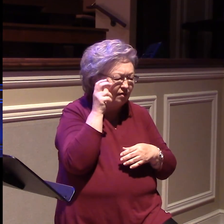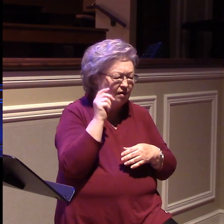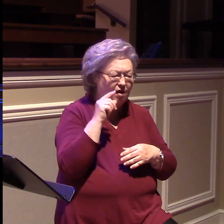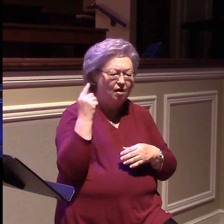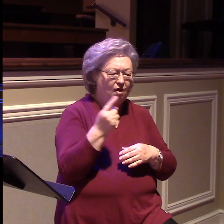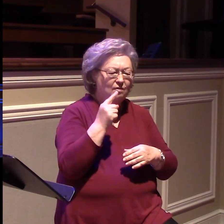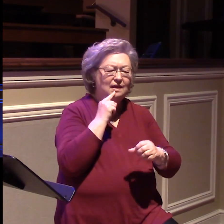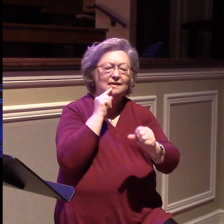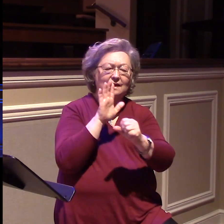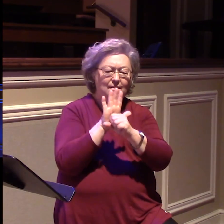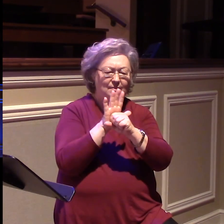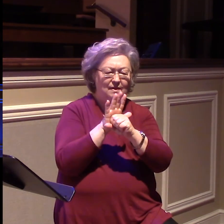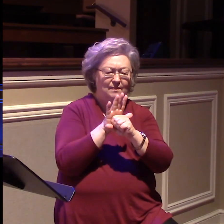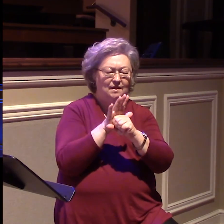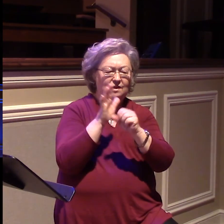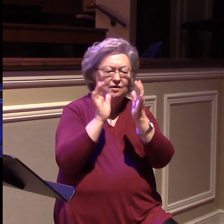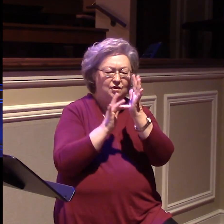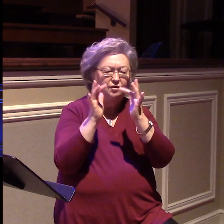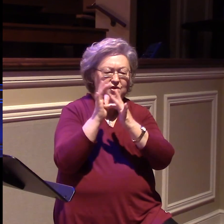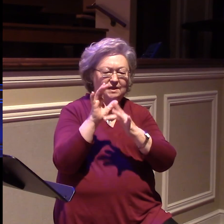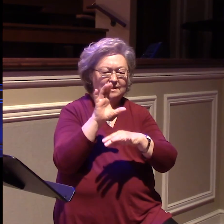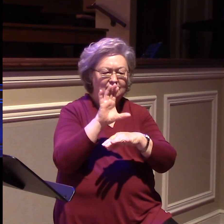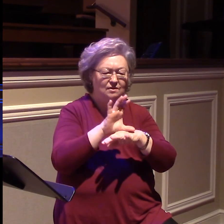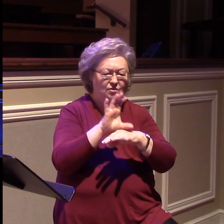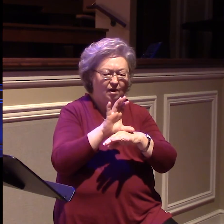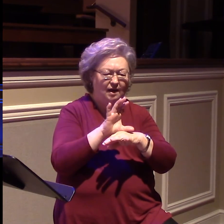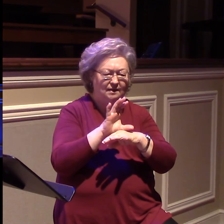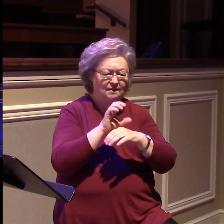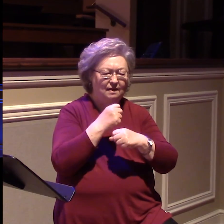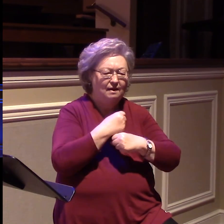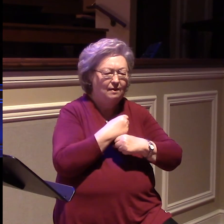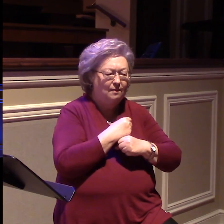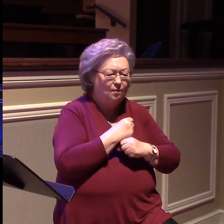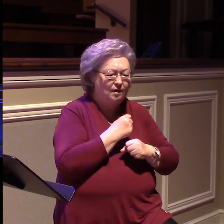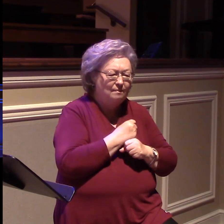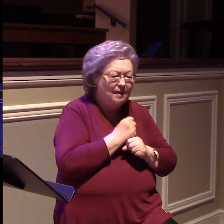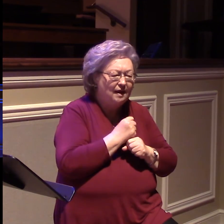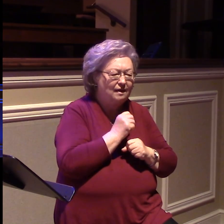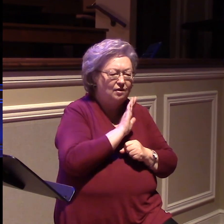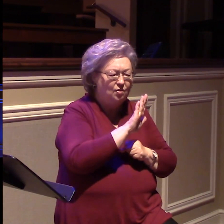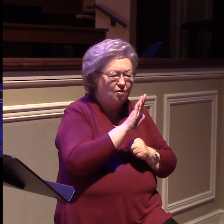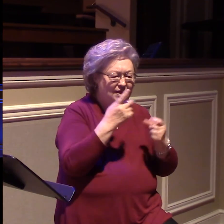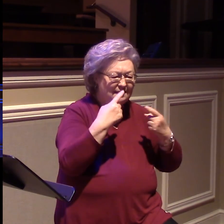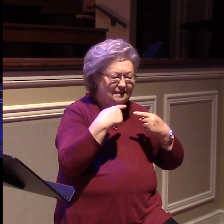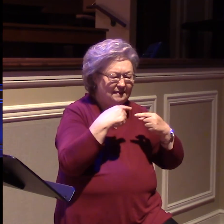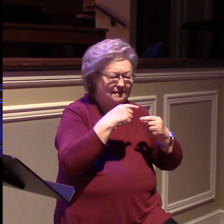Jesus Christ makes flourishing possible. And if you would say this